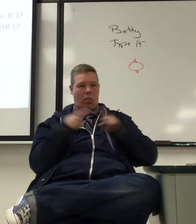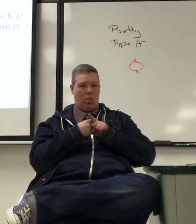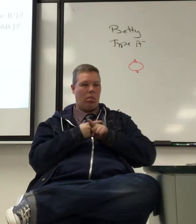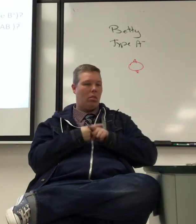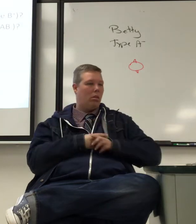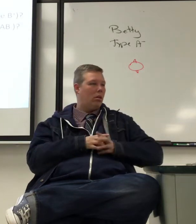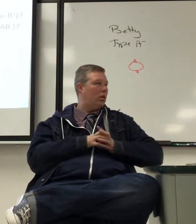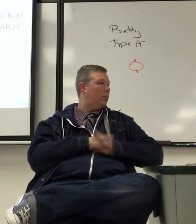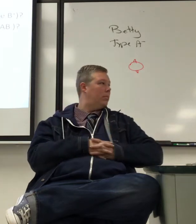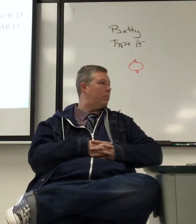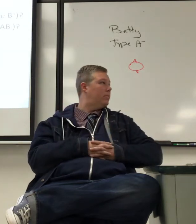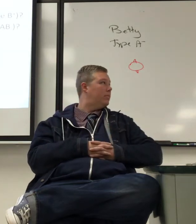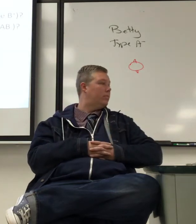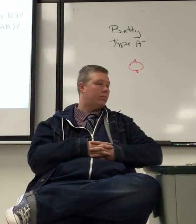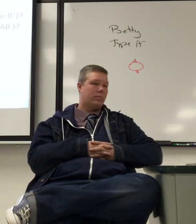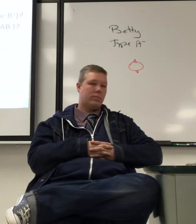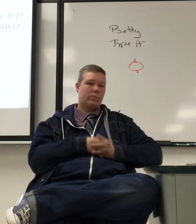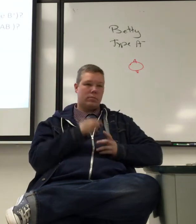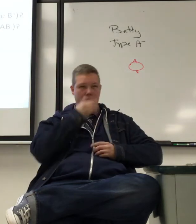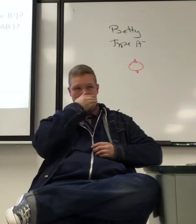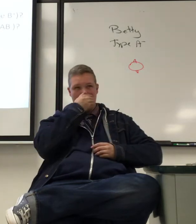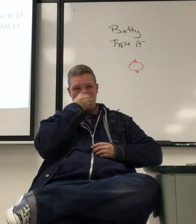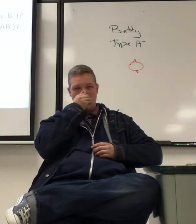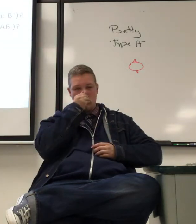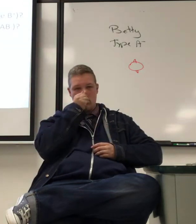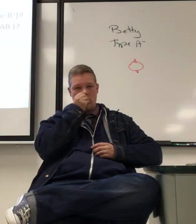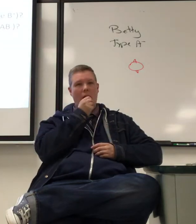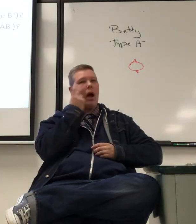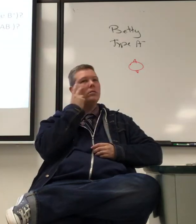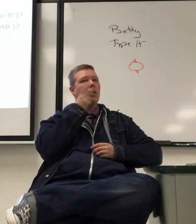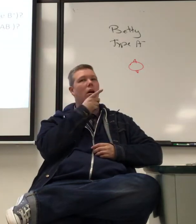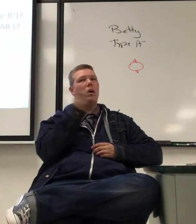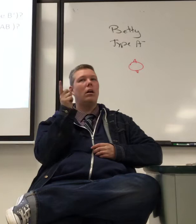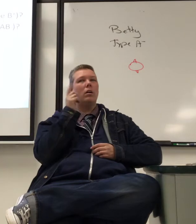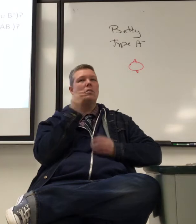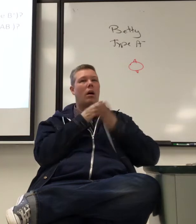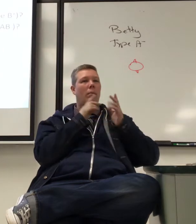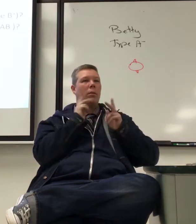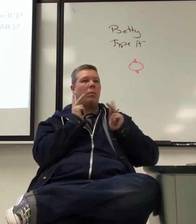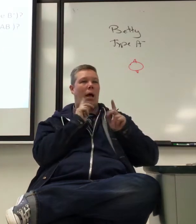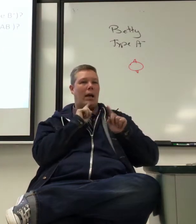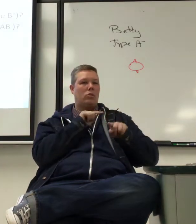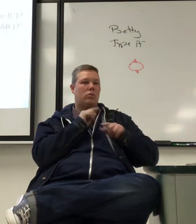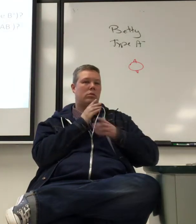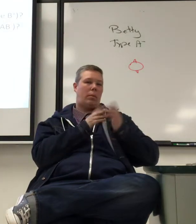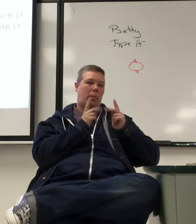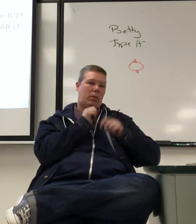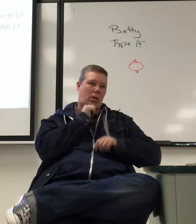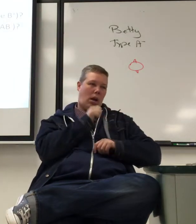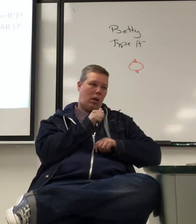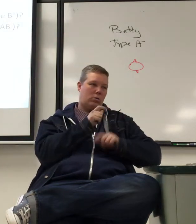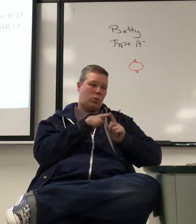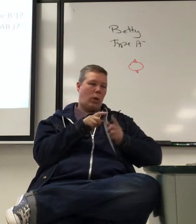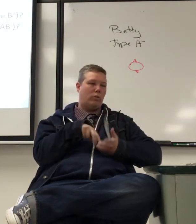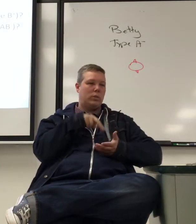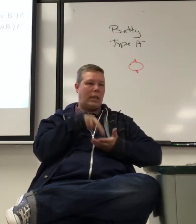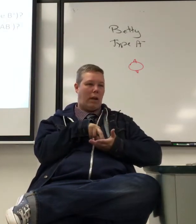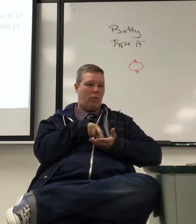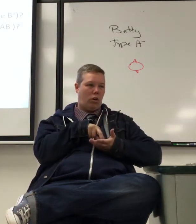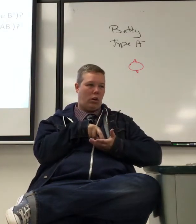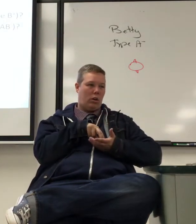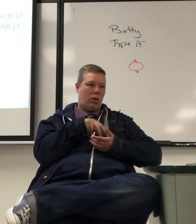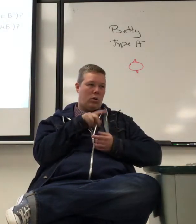Usually that's why I give an oral quiz for the lab on, because you have to stand in front of me and say something, so then you can't